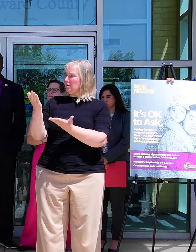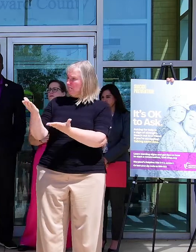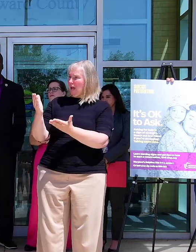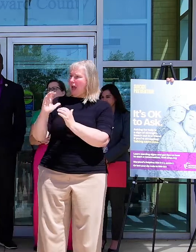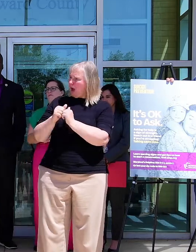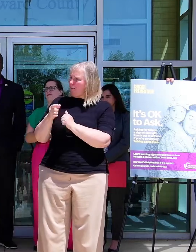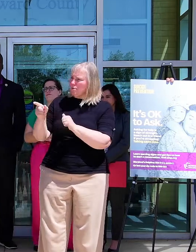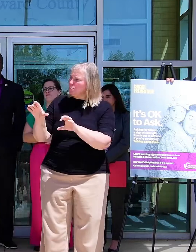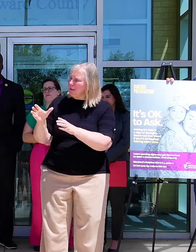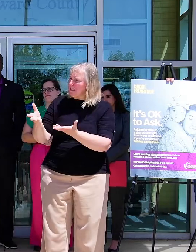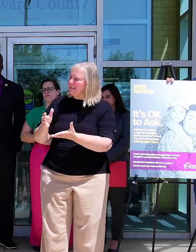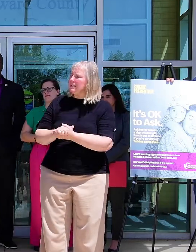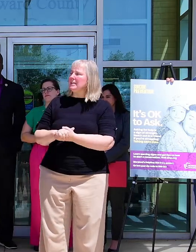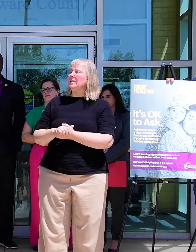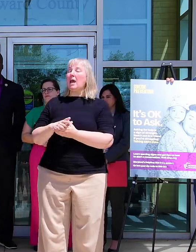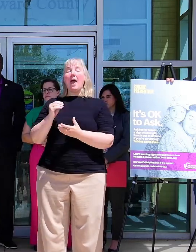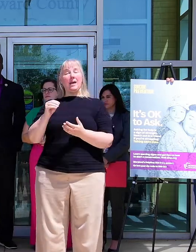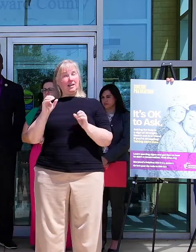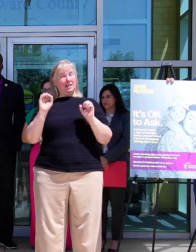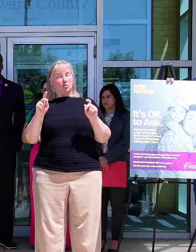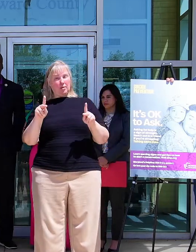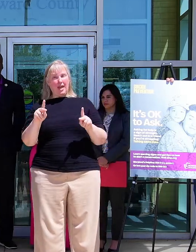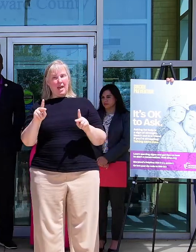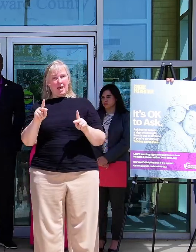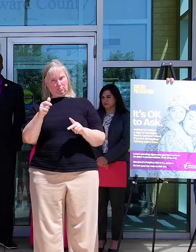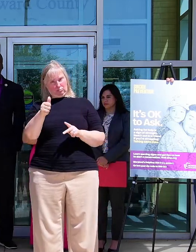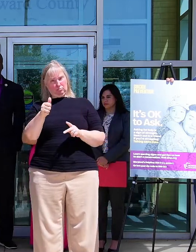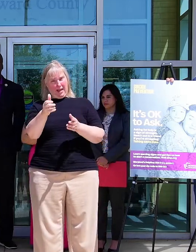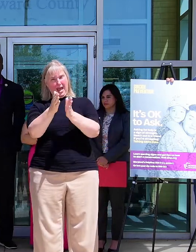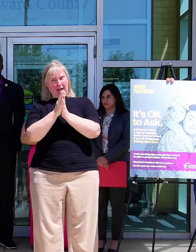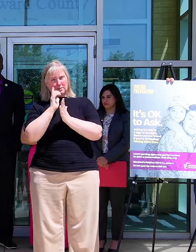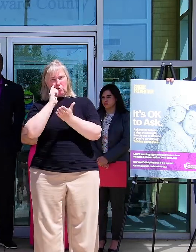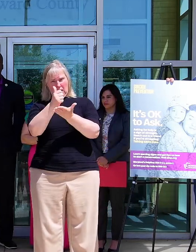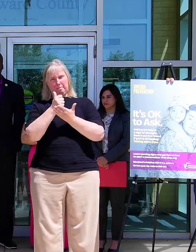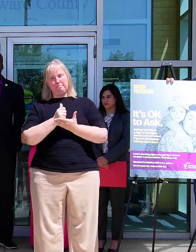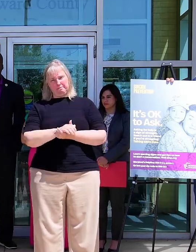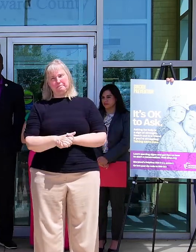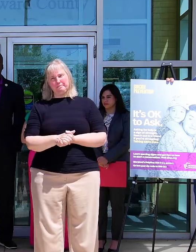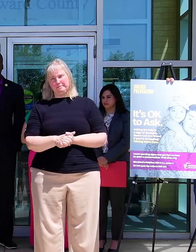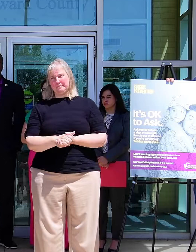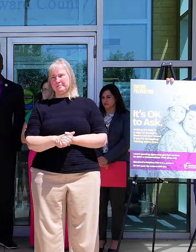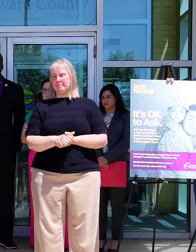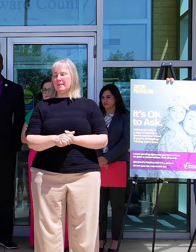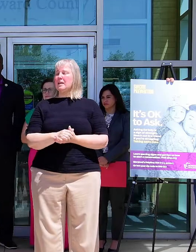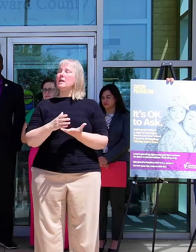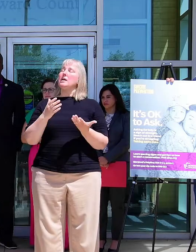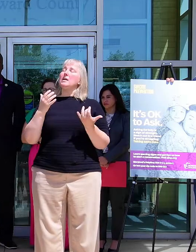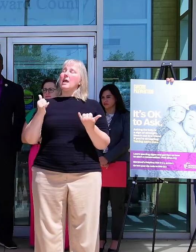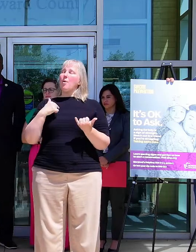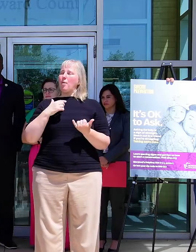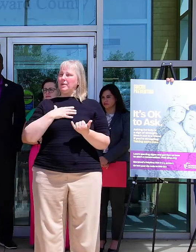how they are doing, and it's okay to ask for help. Now I'd like to introduce Mr.